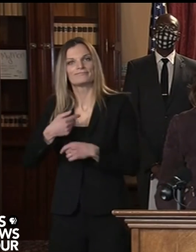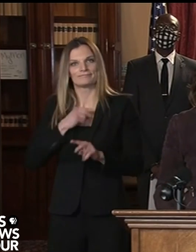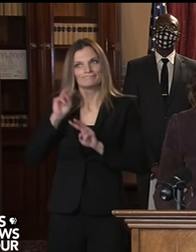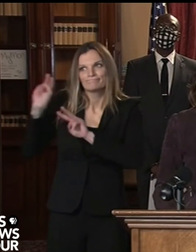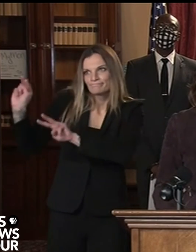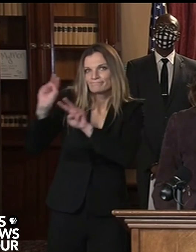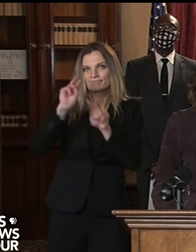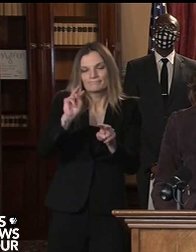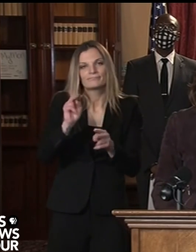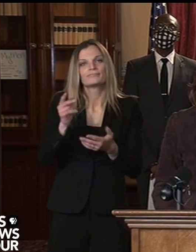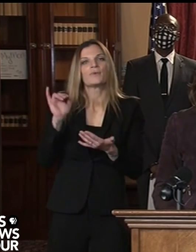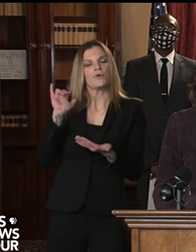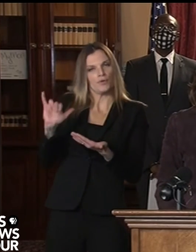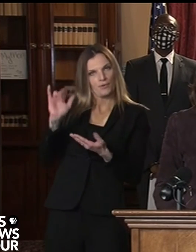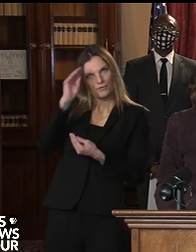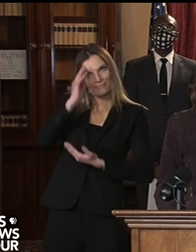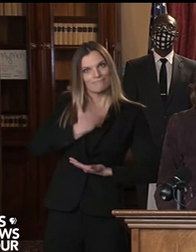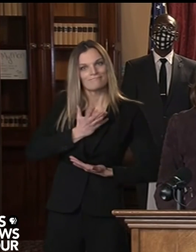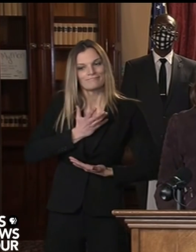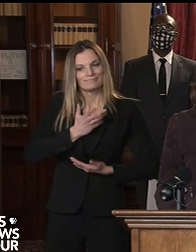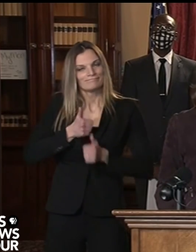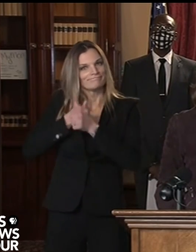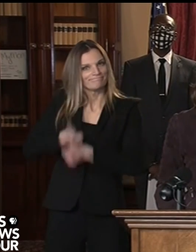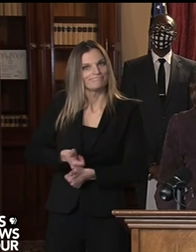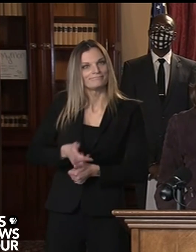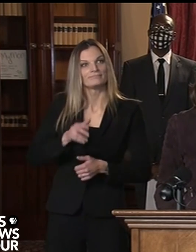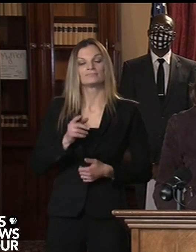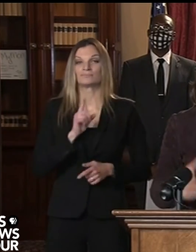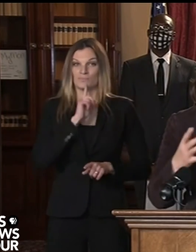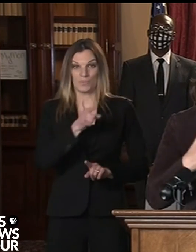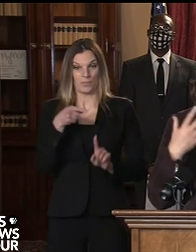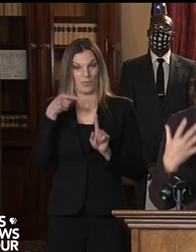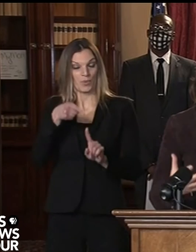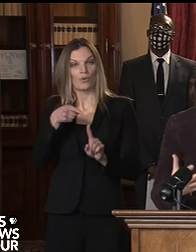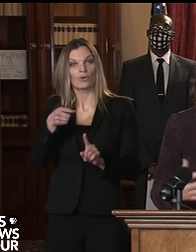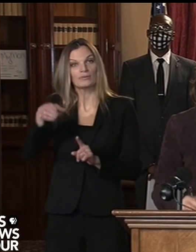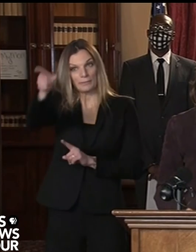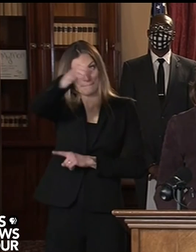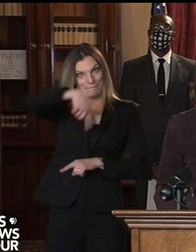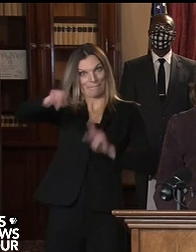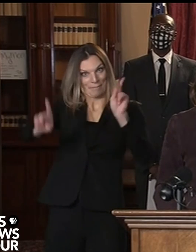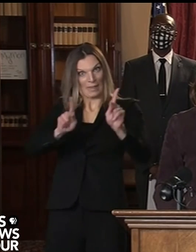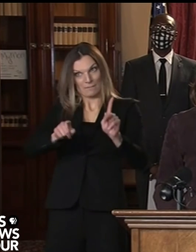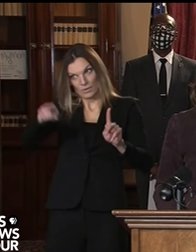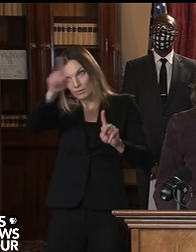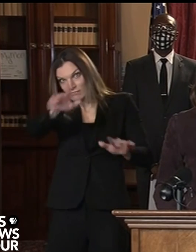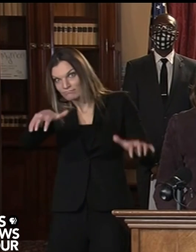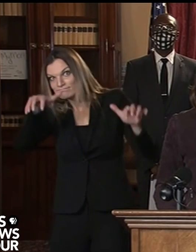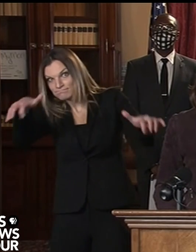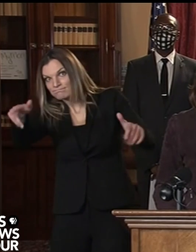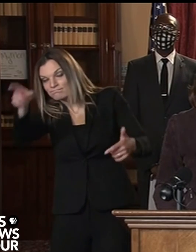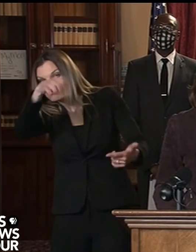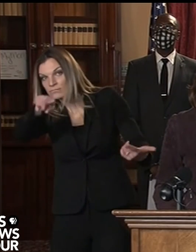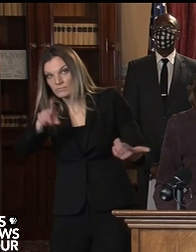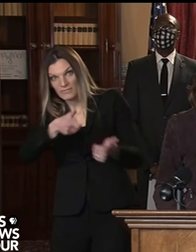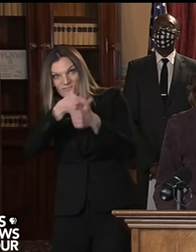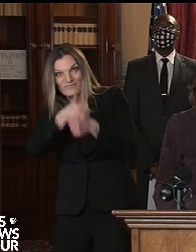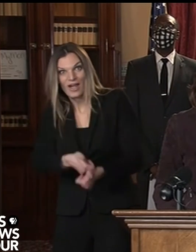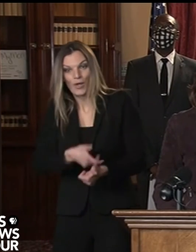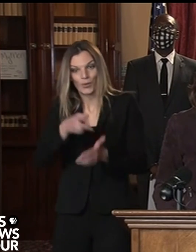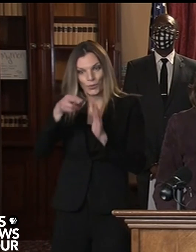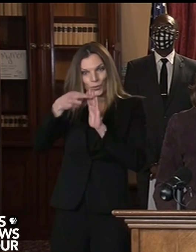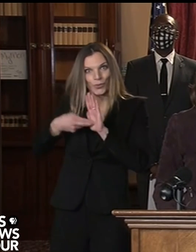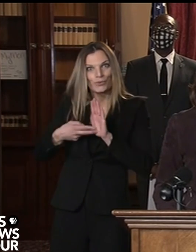The bottom line really is, do the masses, do the people do their part, right? Comes down